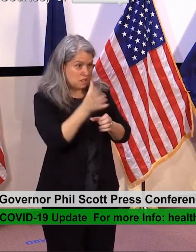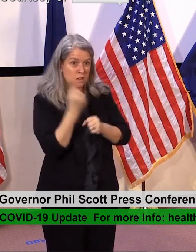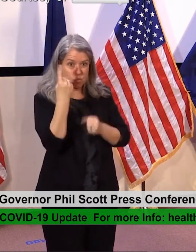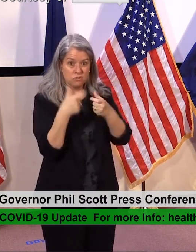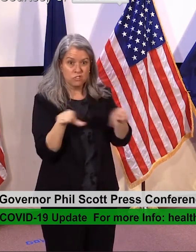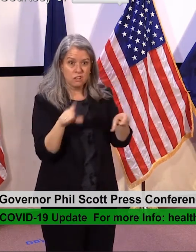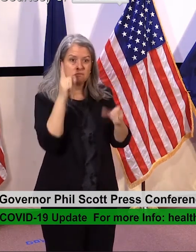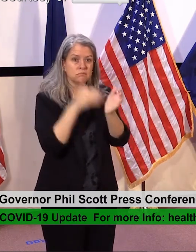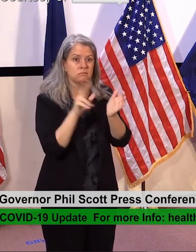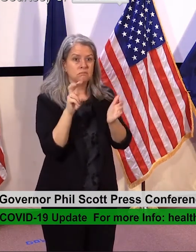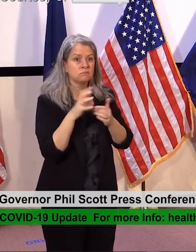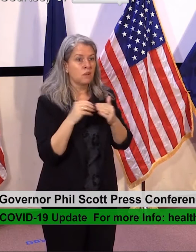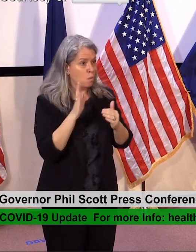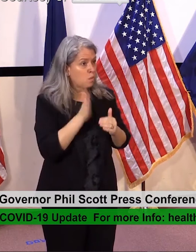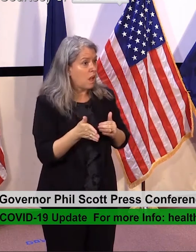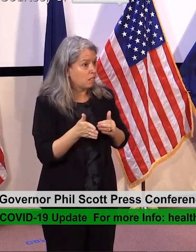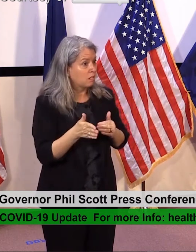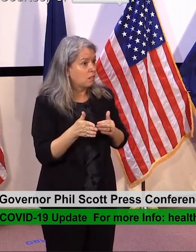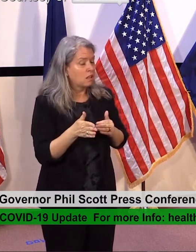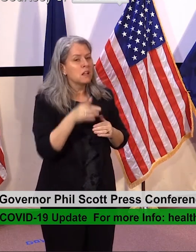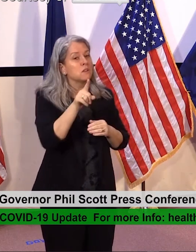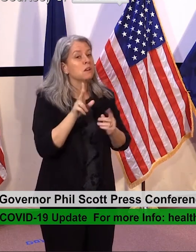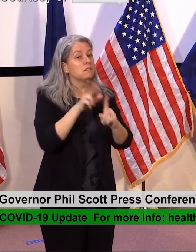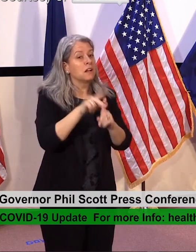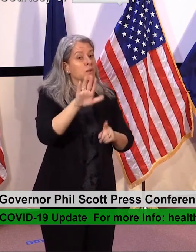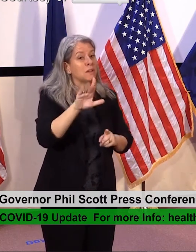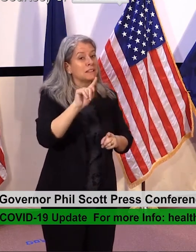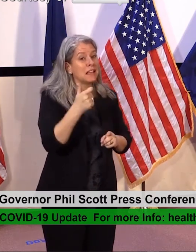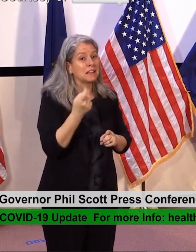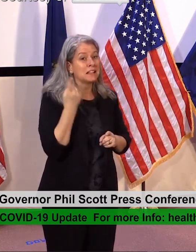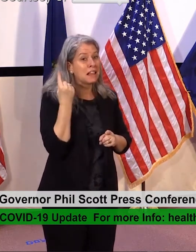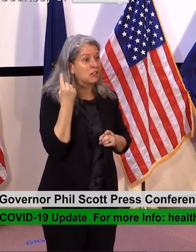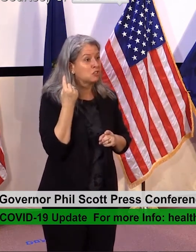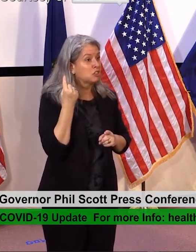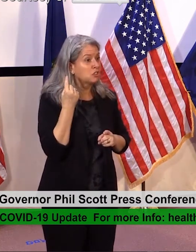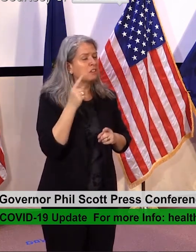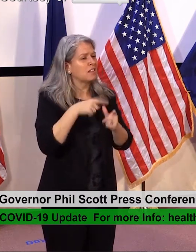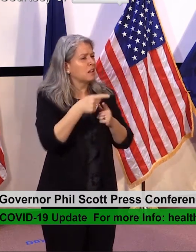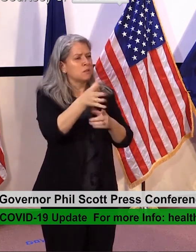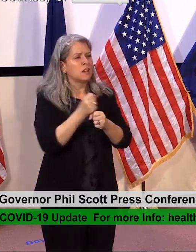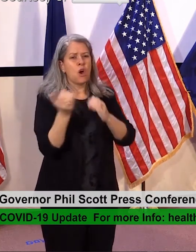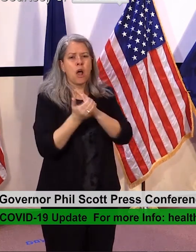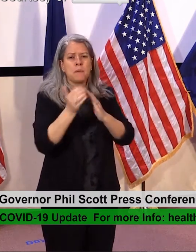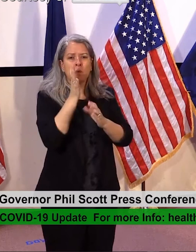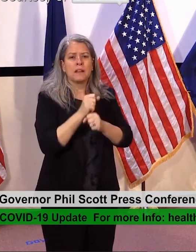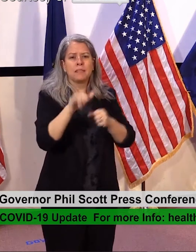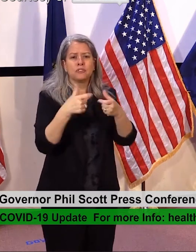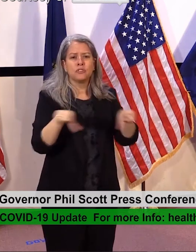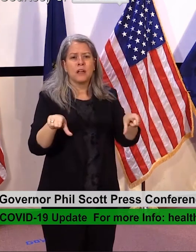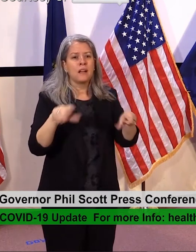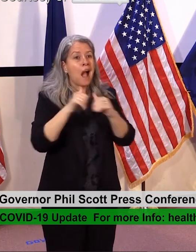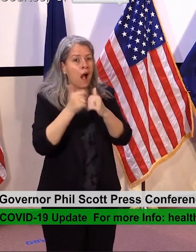$1,200. And if you filed taxes last year, you don't have to do anything. The money will either